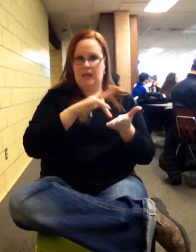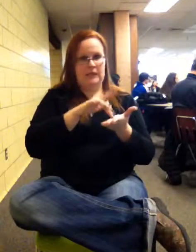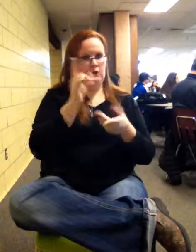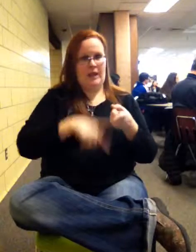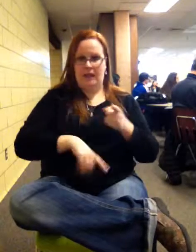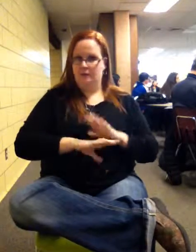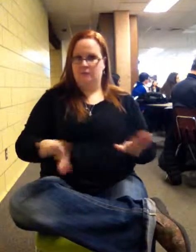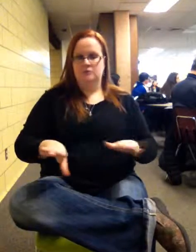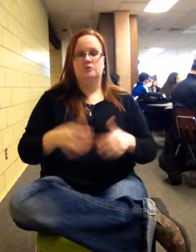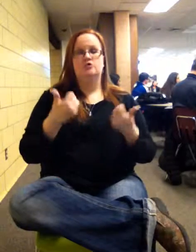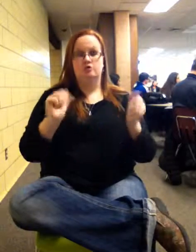Try to be on time.